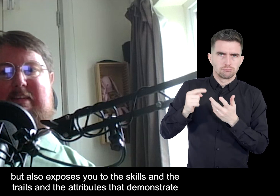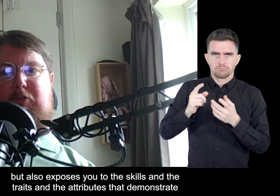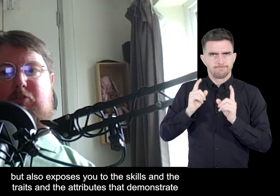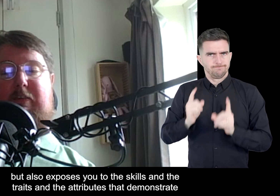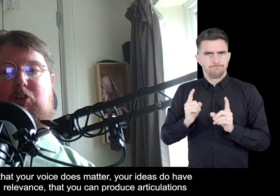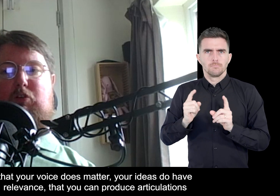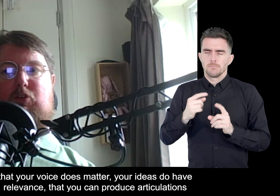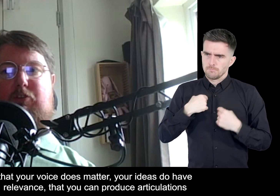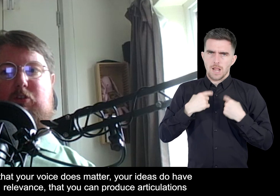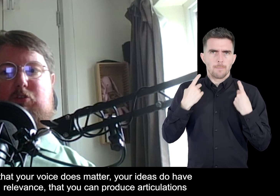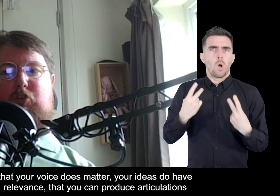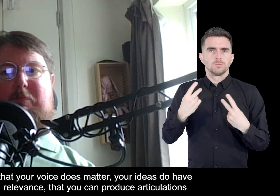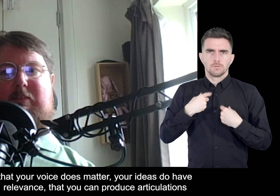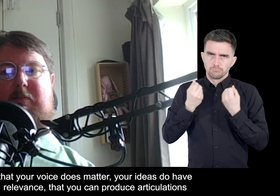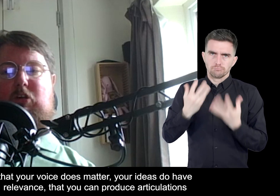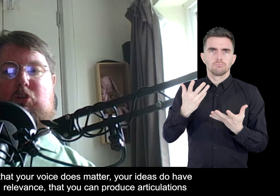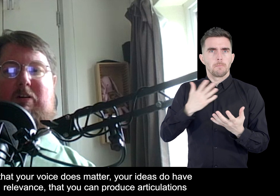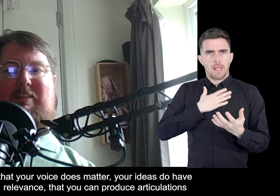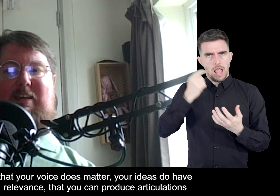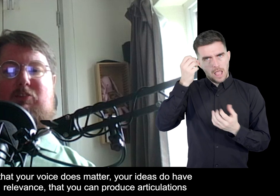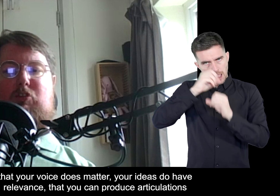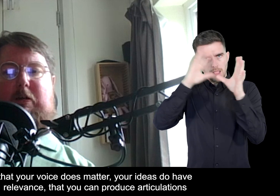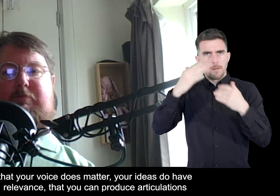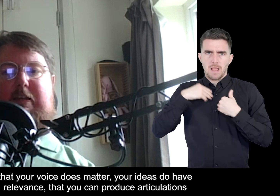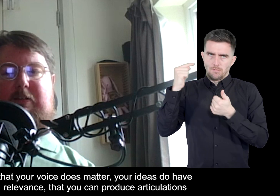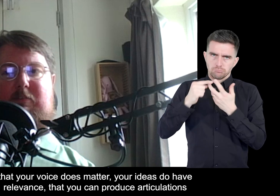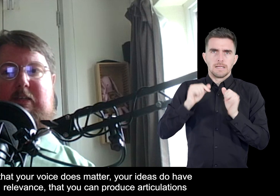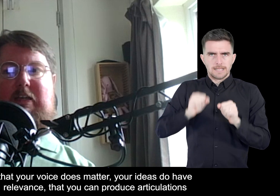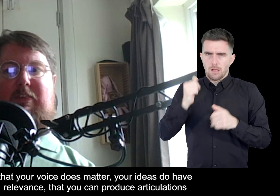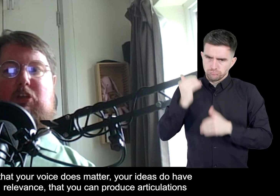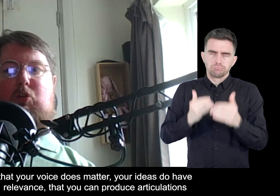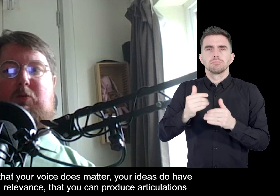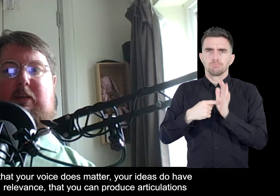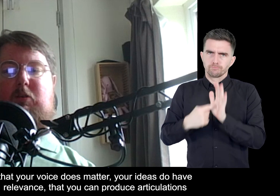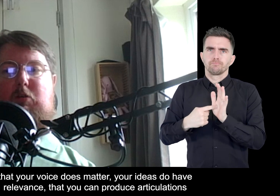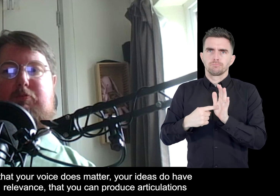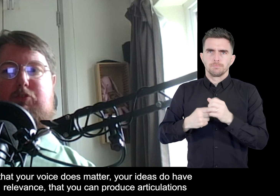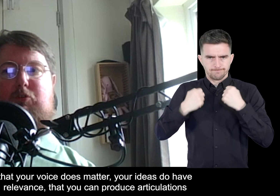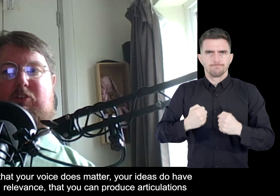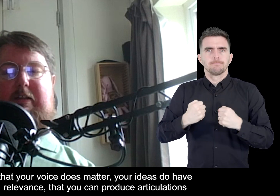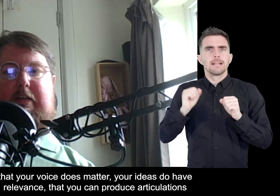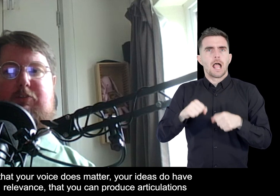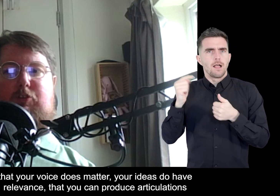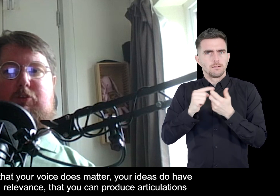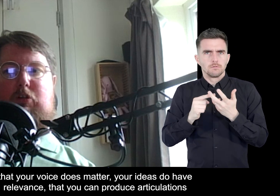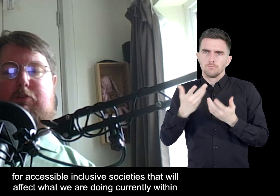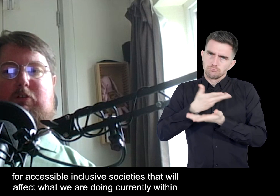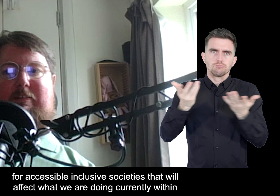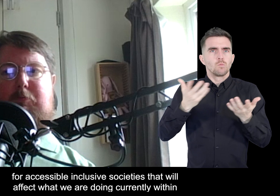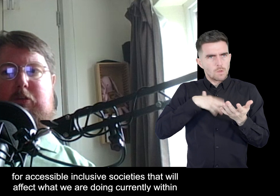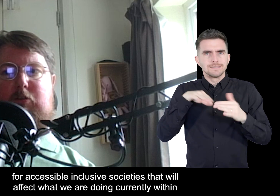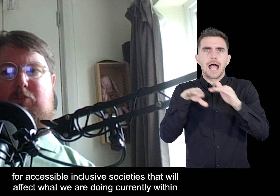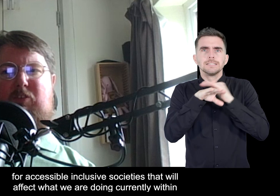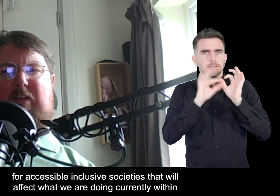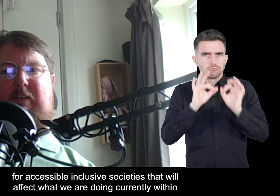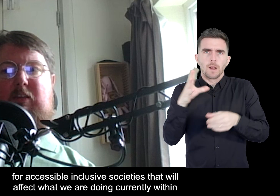that demonstrate that your voice does matter. Your ideas do have relevance. that you can produce articulations for